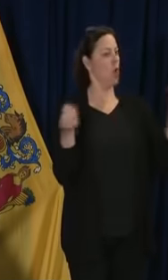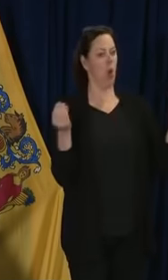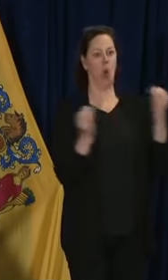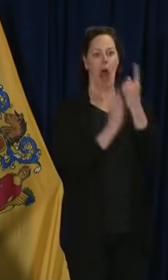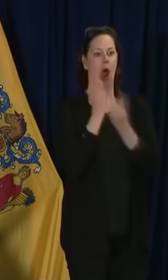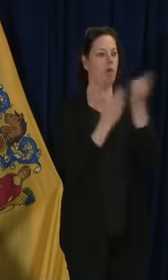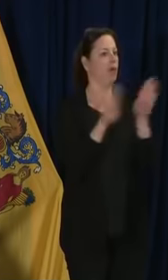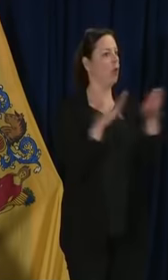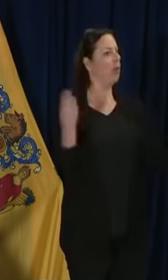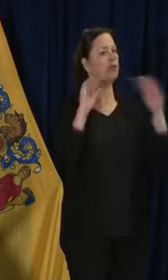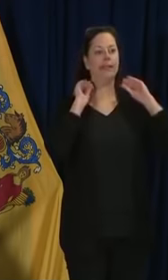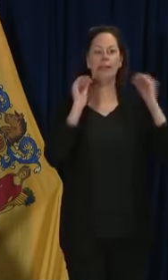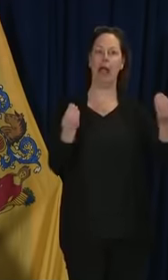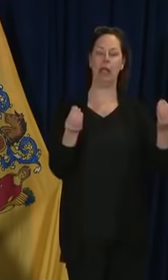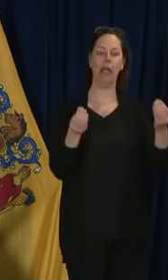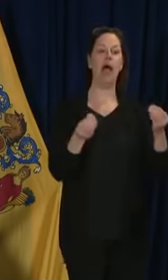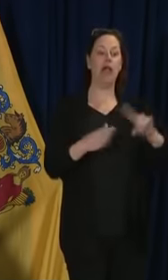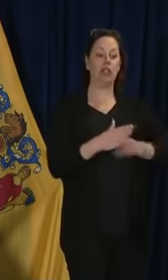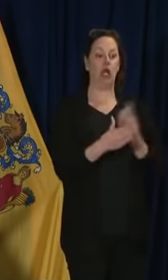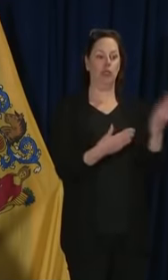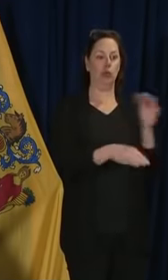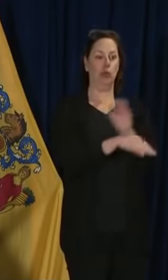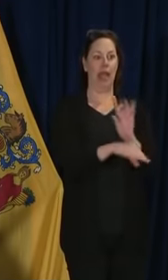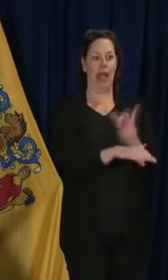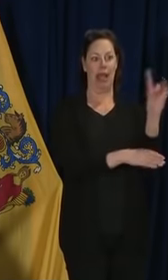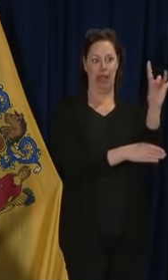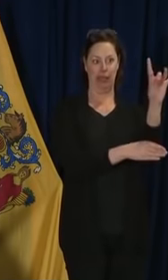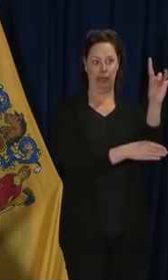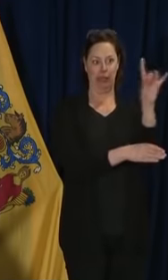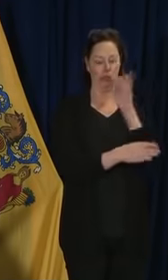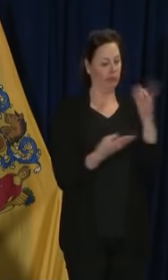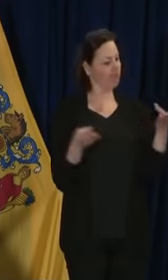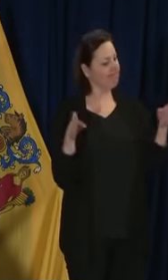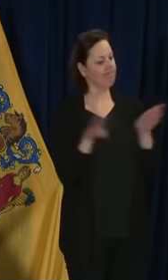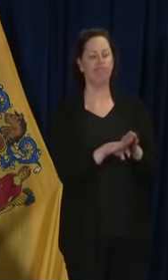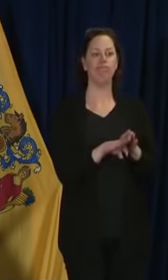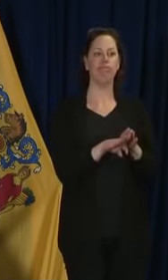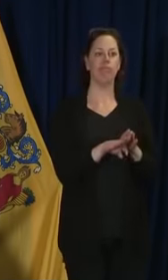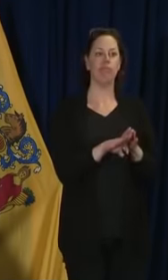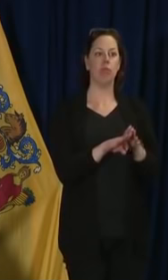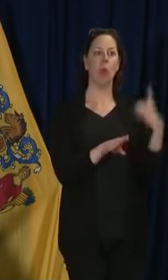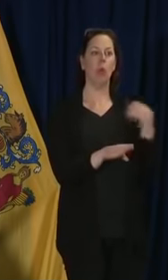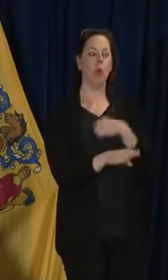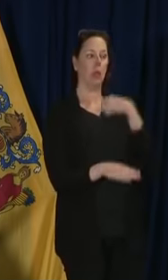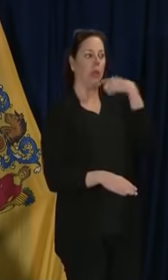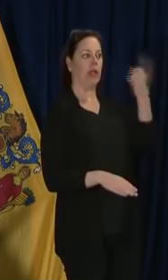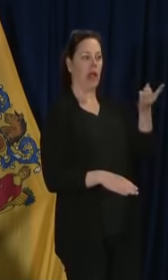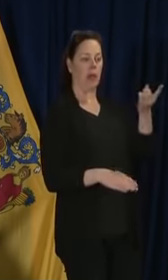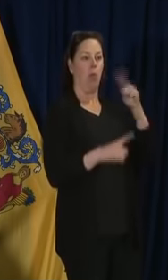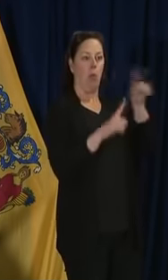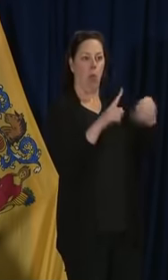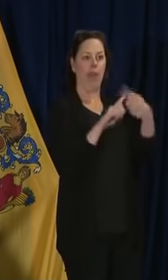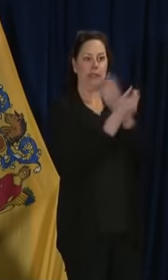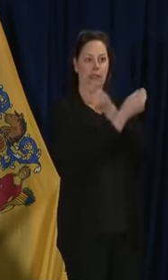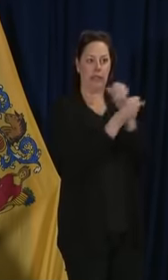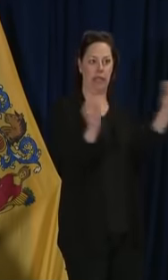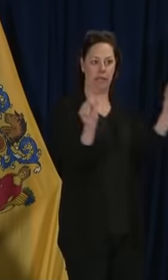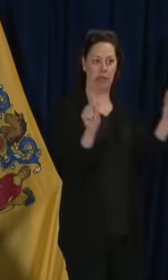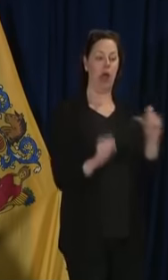this evening, until such time that it is deemed safe for their reopening. Again, I repeat,